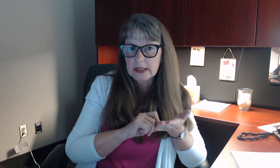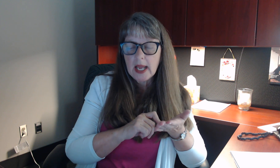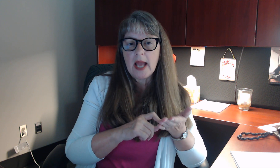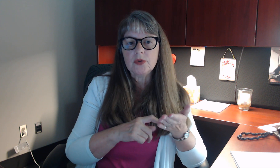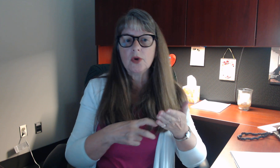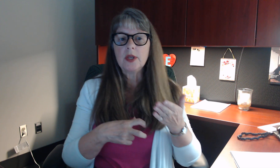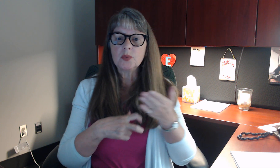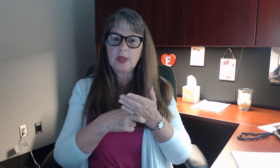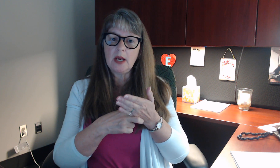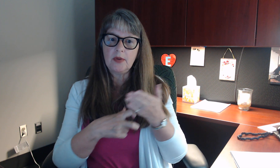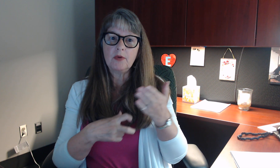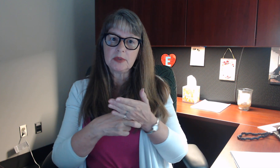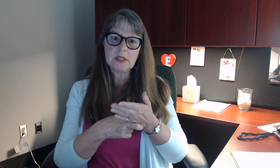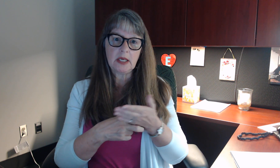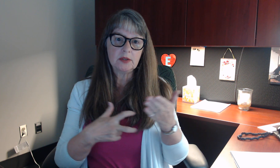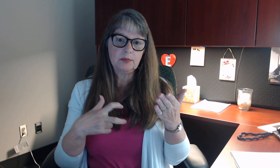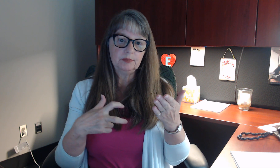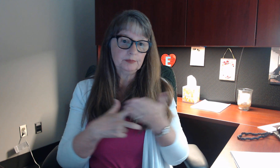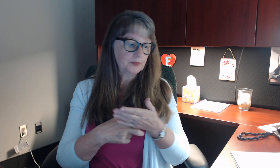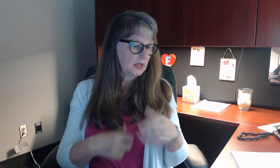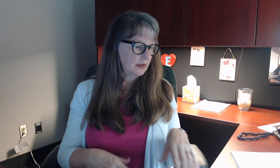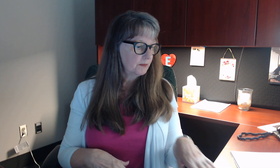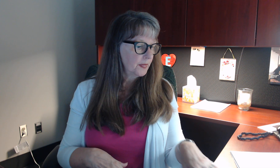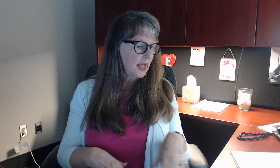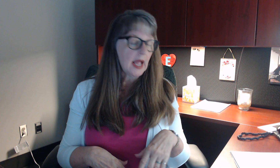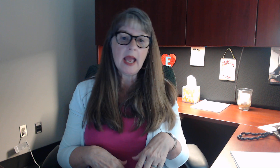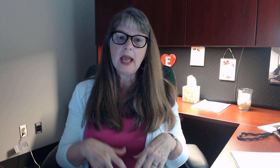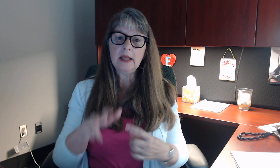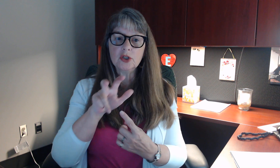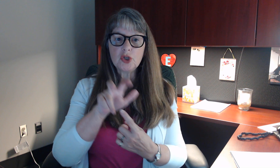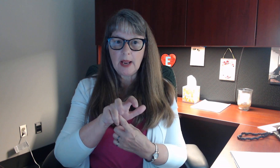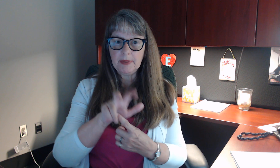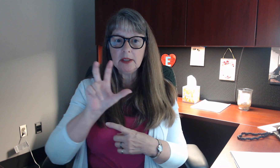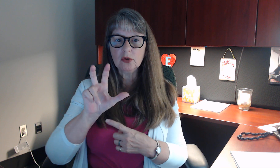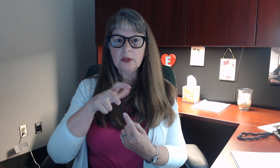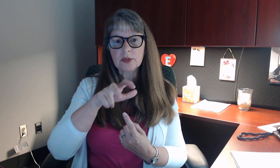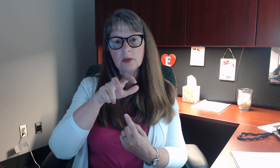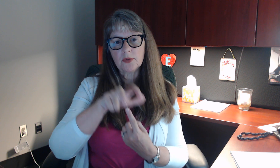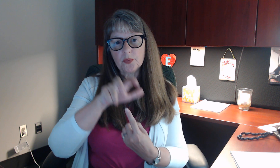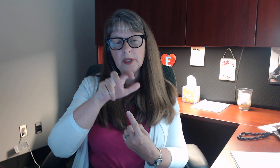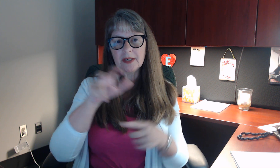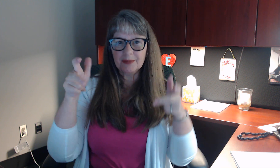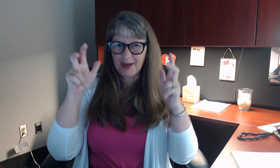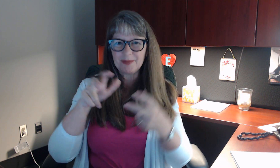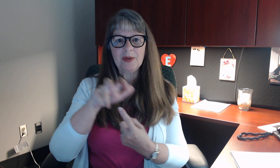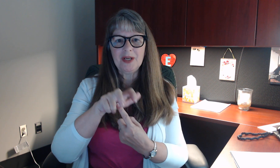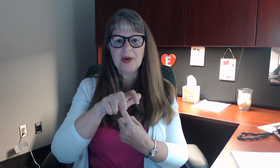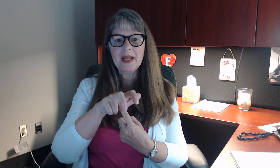And so that's where they got that from, was ticket. Ticket. And champion, you'll either see it with 3, because, well, anyway, think